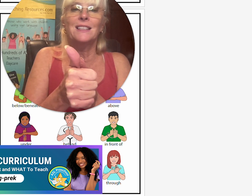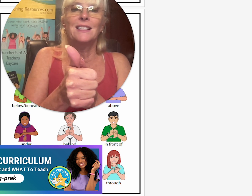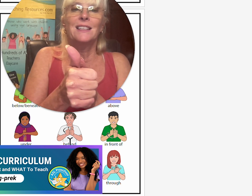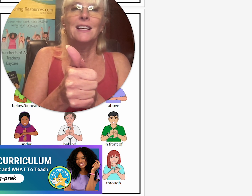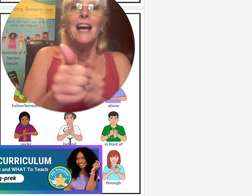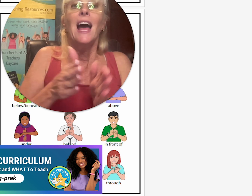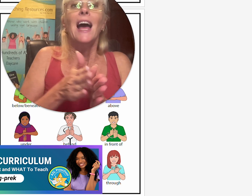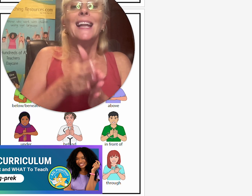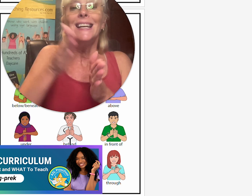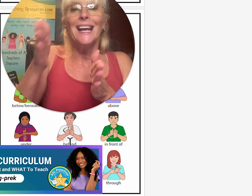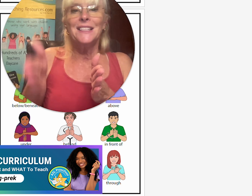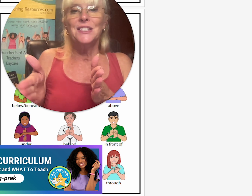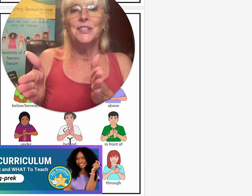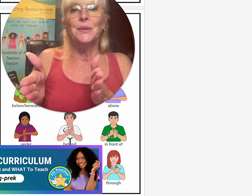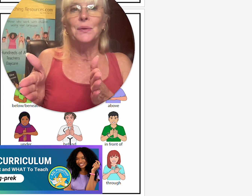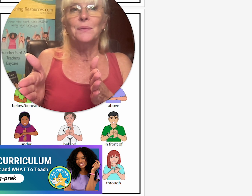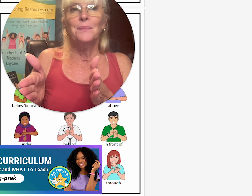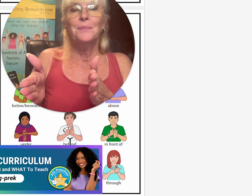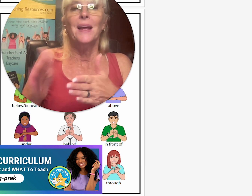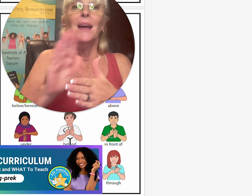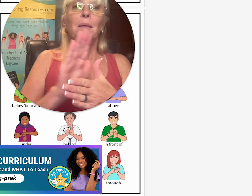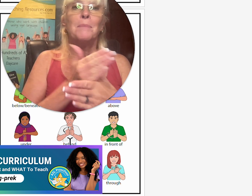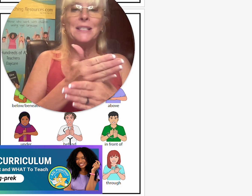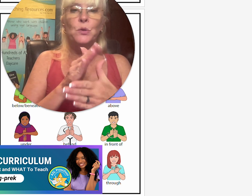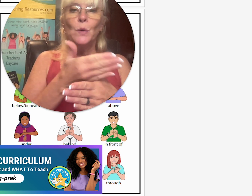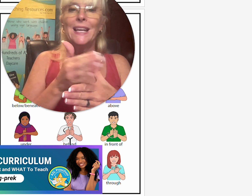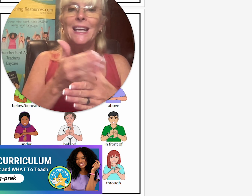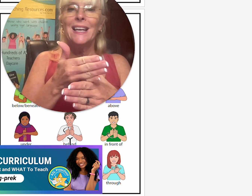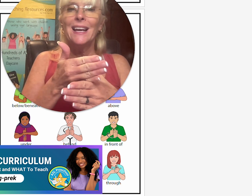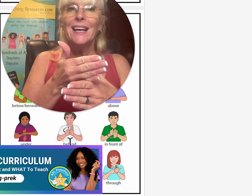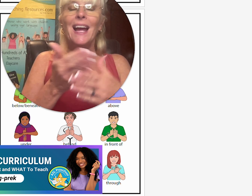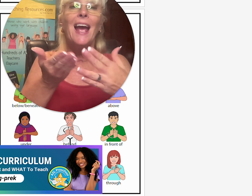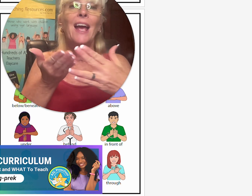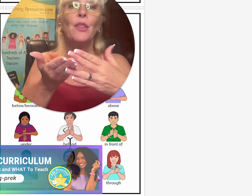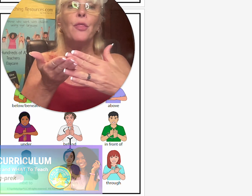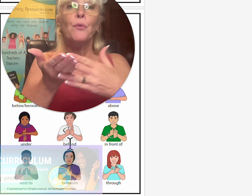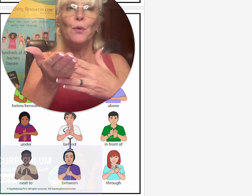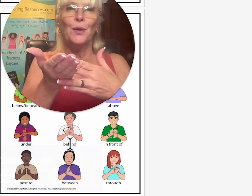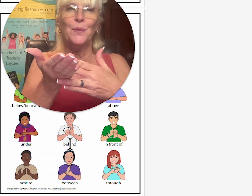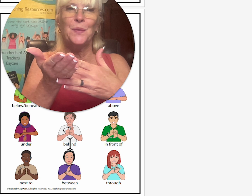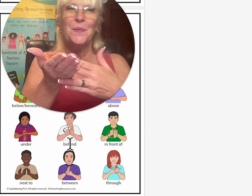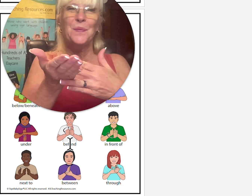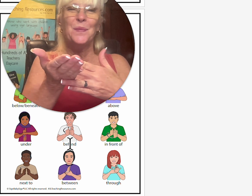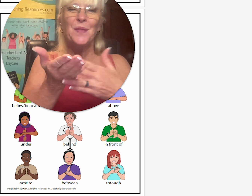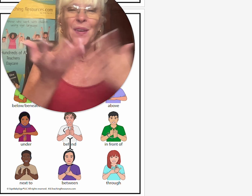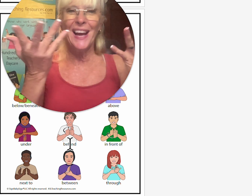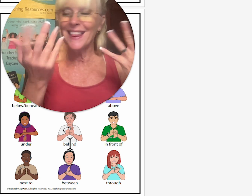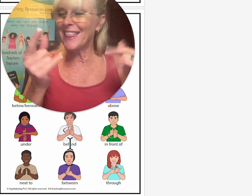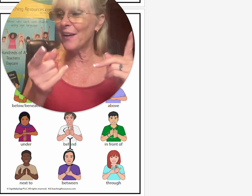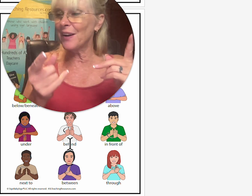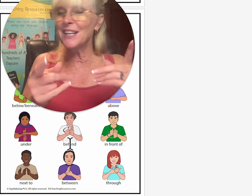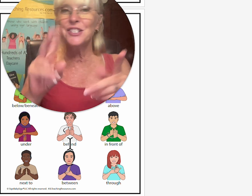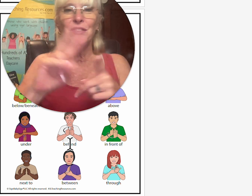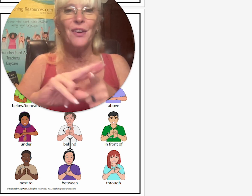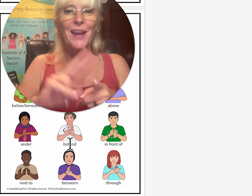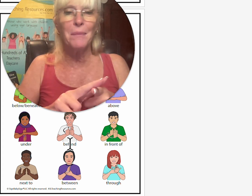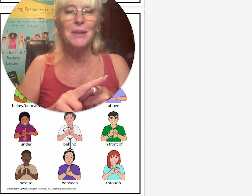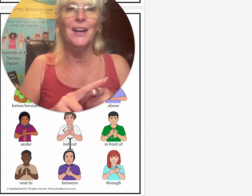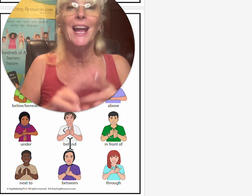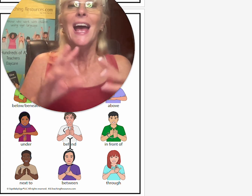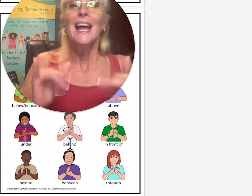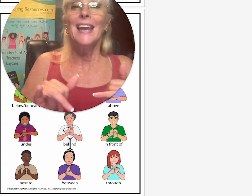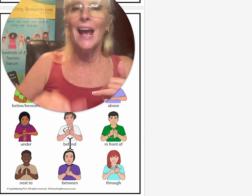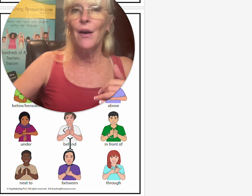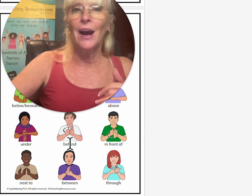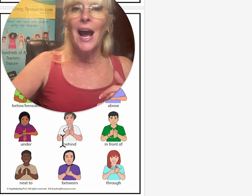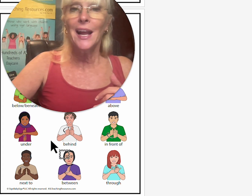front. Next to, between, and through. Okay, there is your